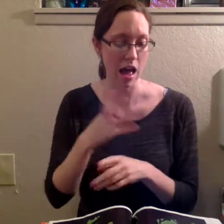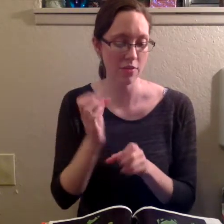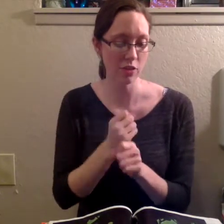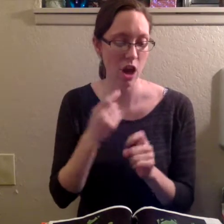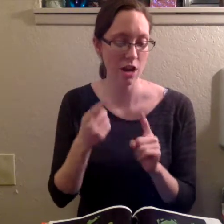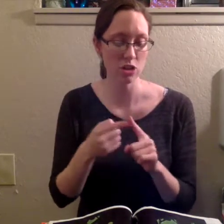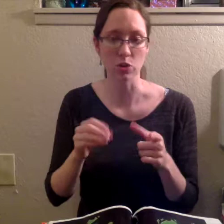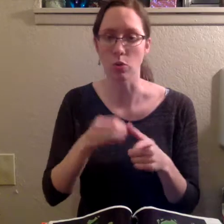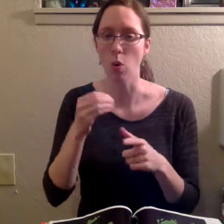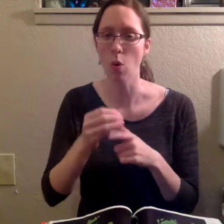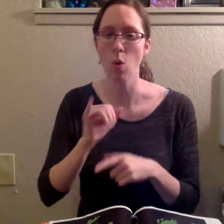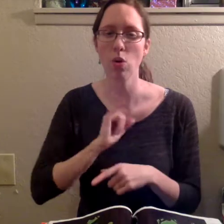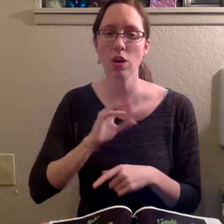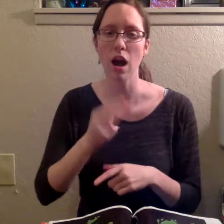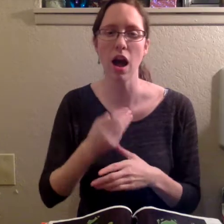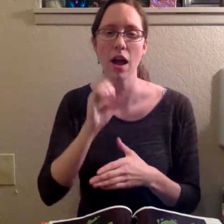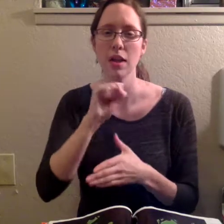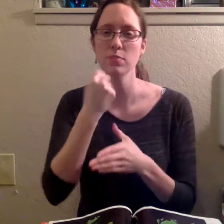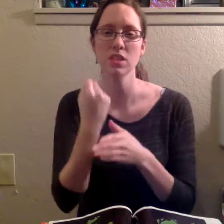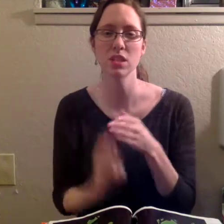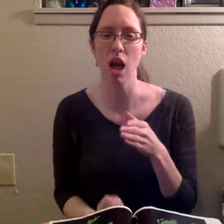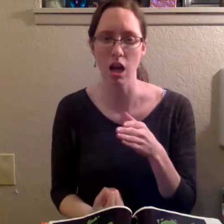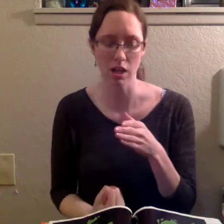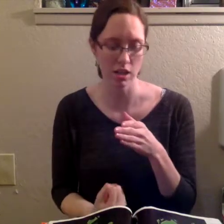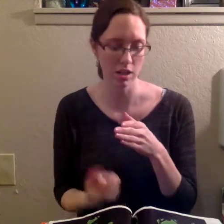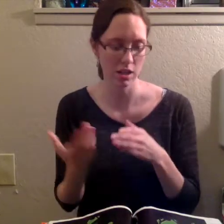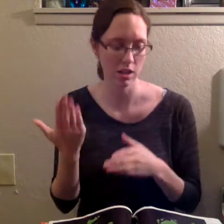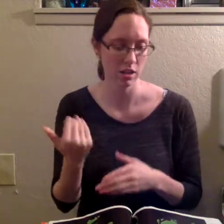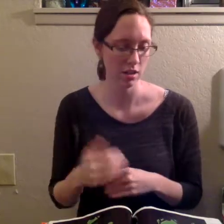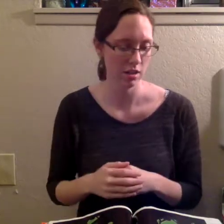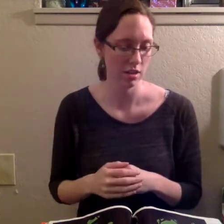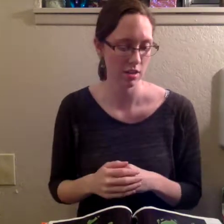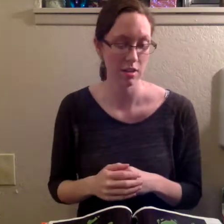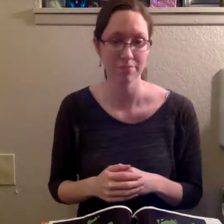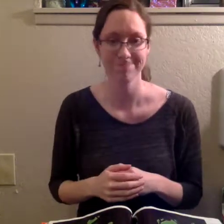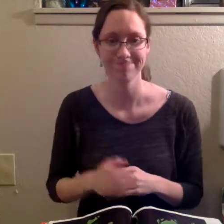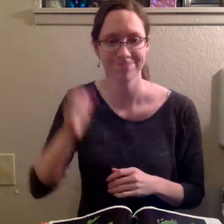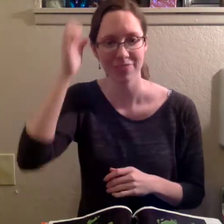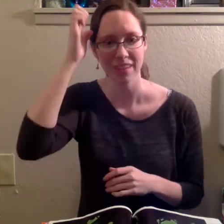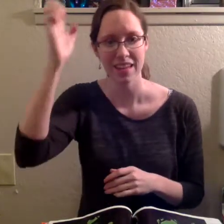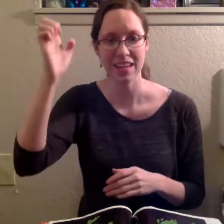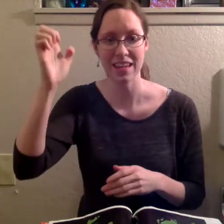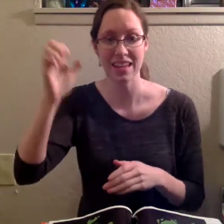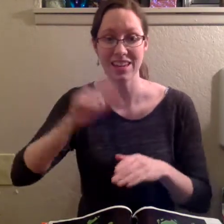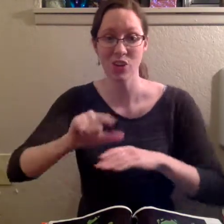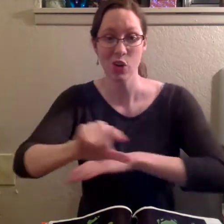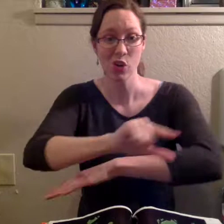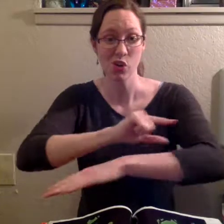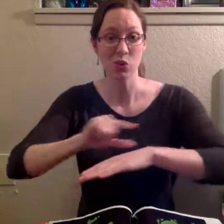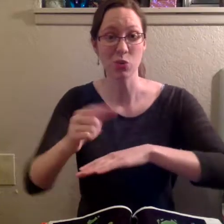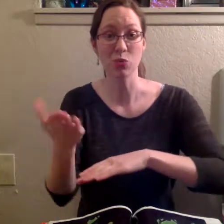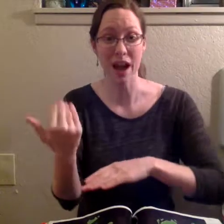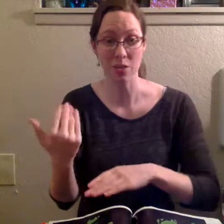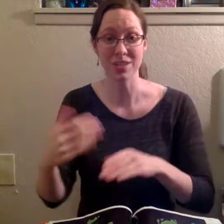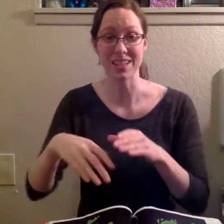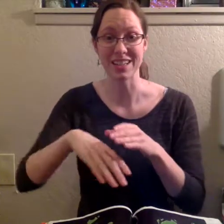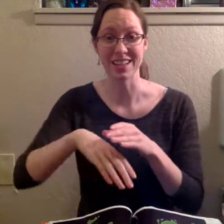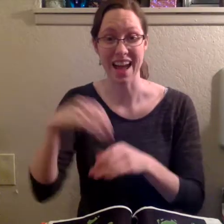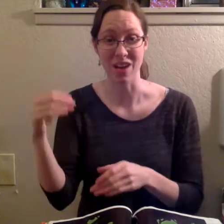"I've got to, or I'm sunk." He grounded